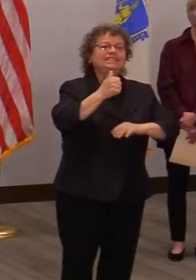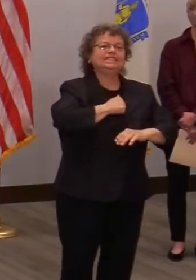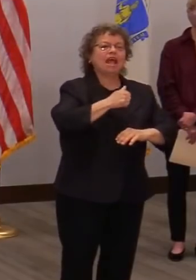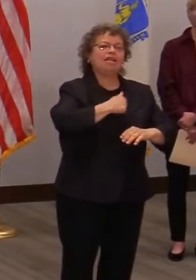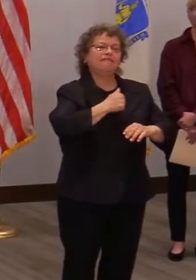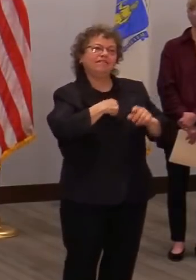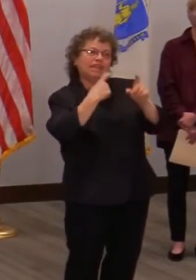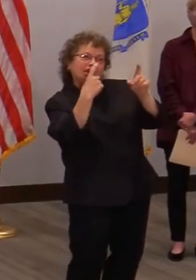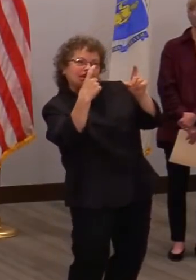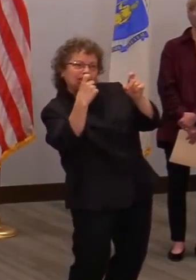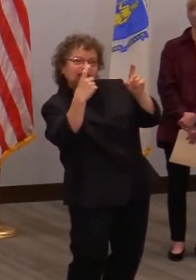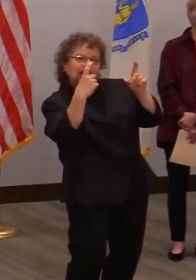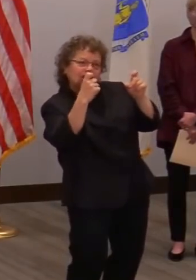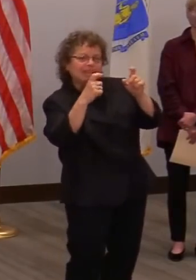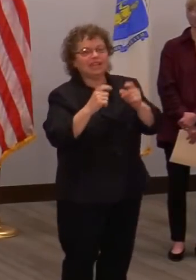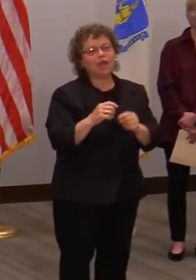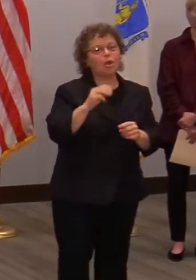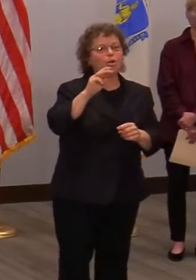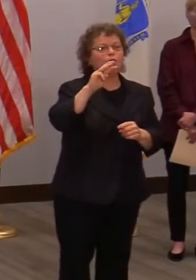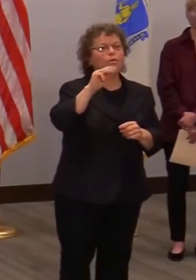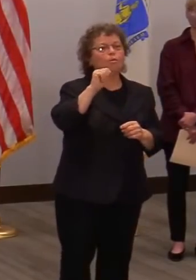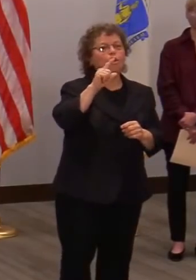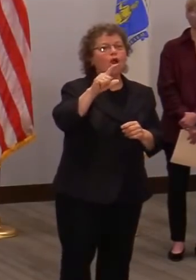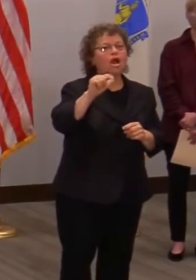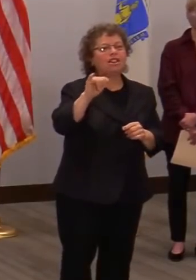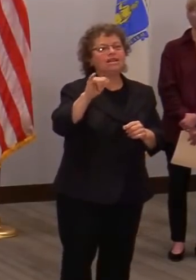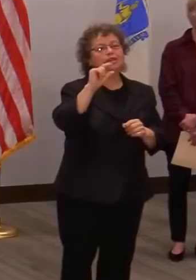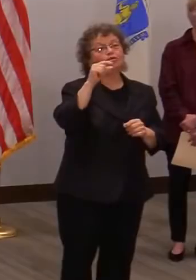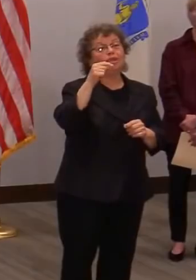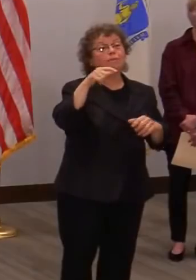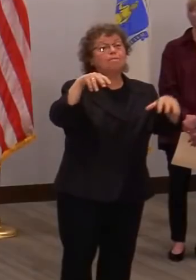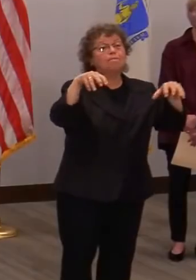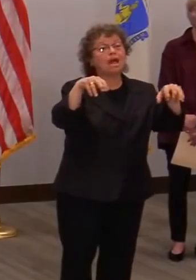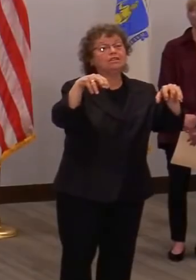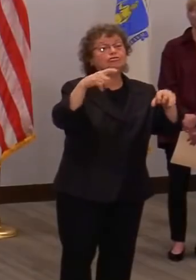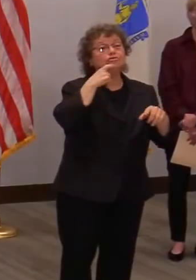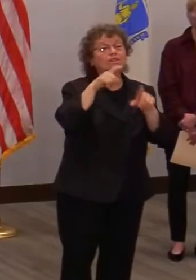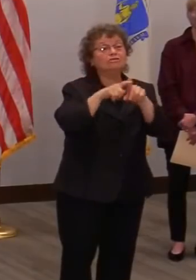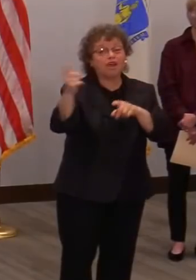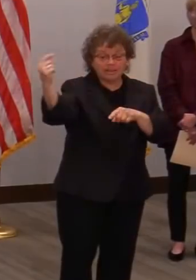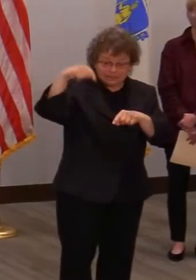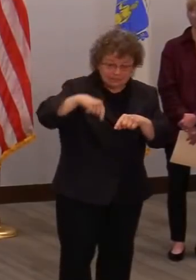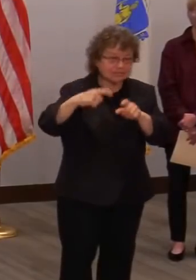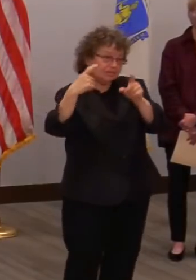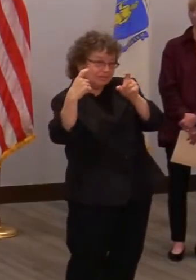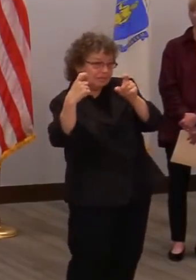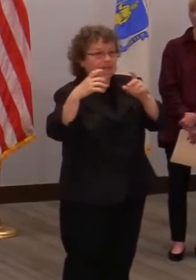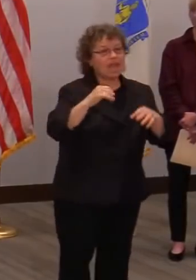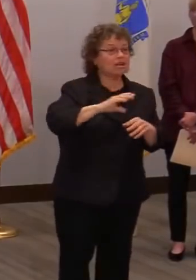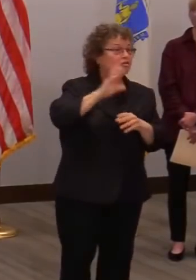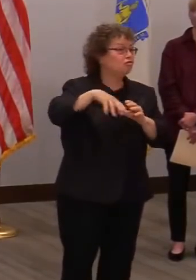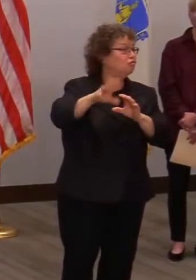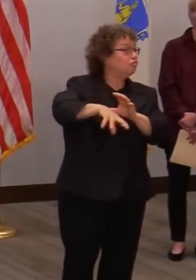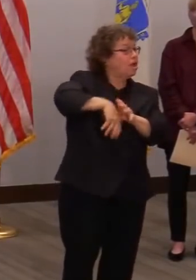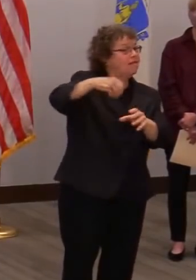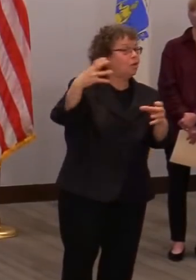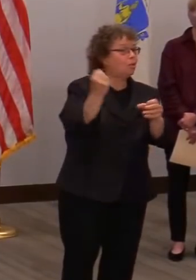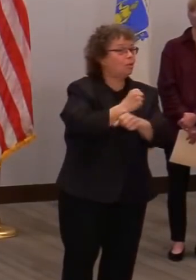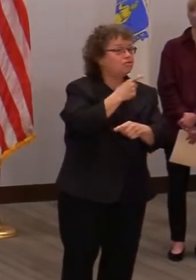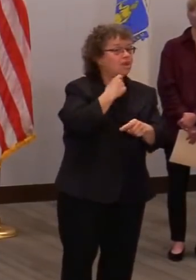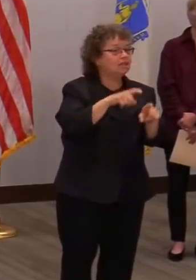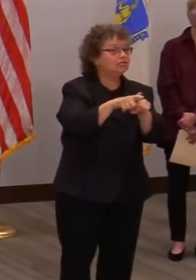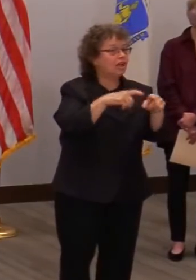socially distanced visits with Wally, the Green Monster, and a raffle to win tickets to a Red Sox game. We